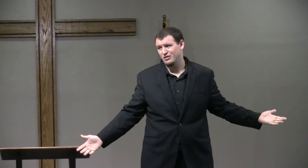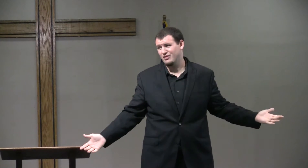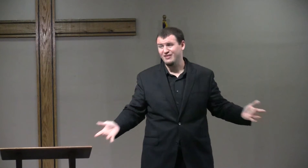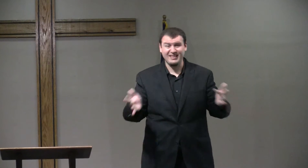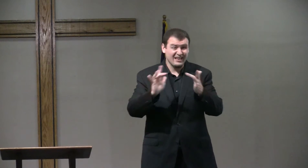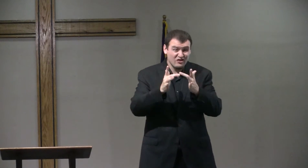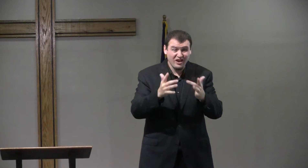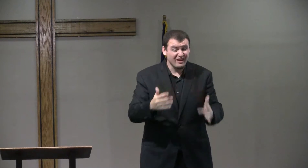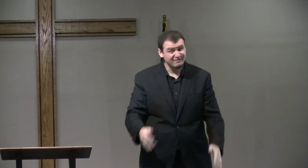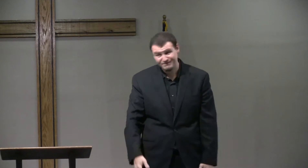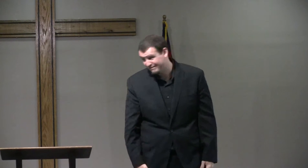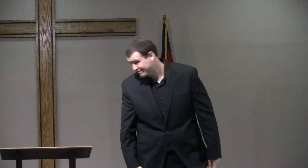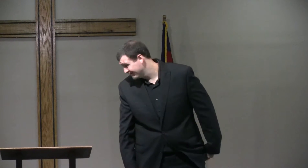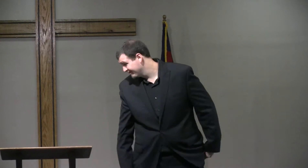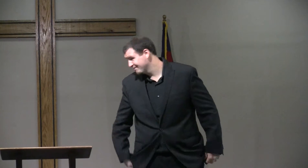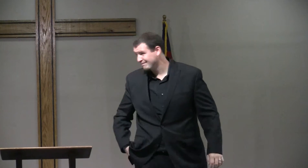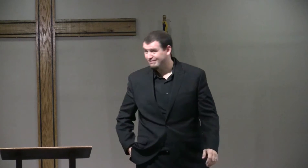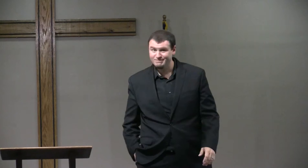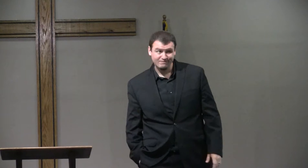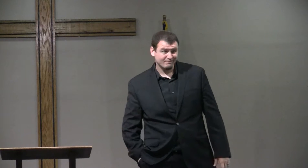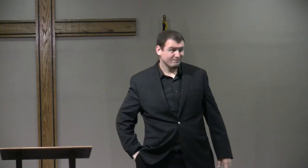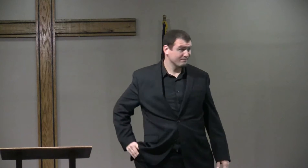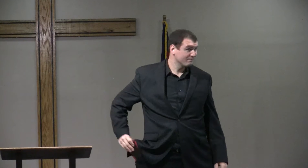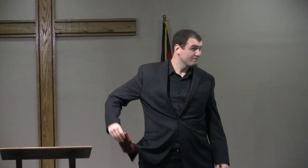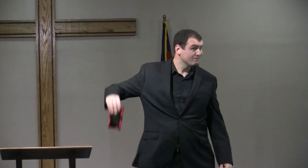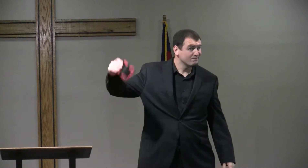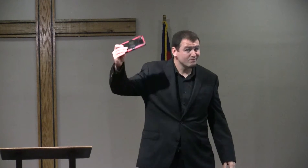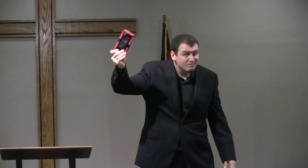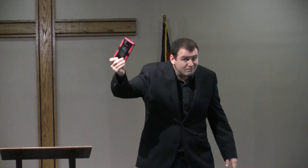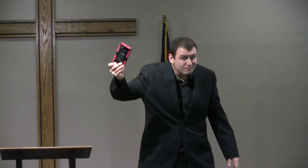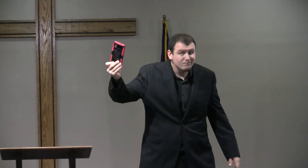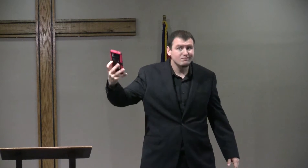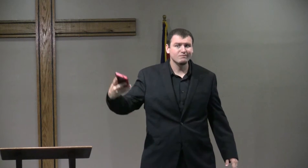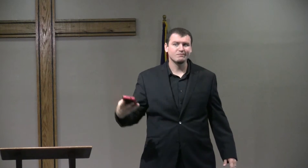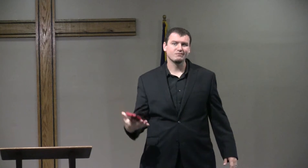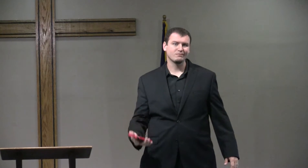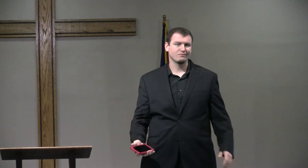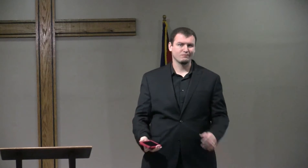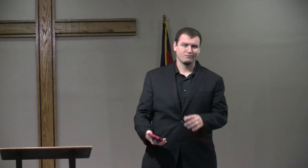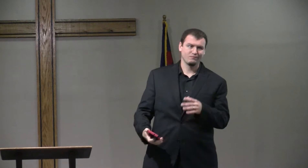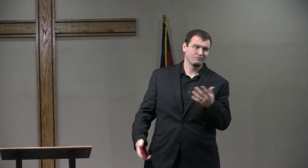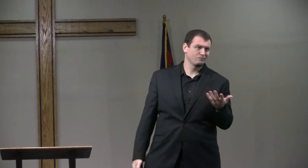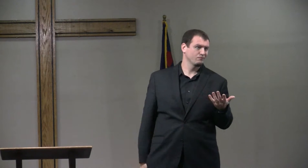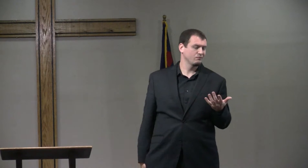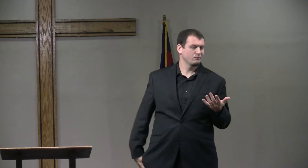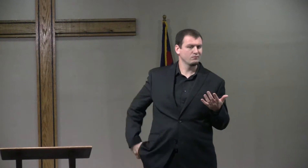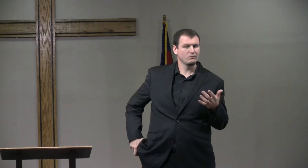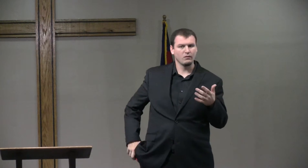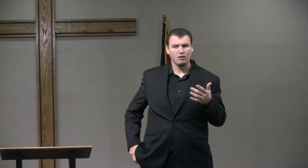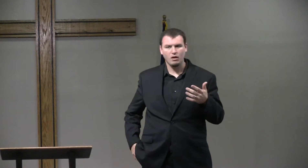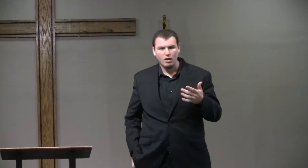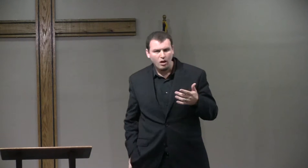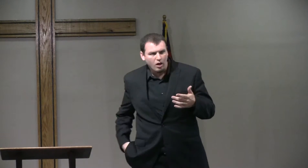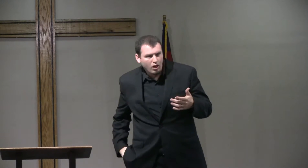Right now we have the internet everywhere. I can just pull out my phone and get on the internet.